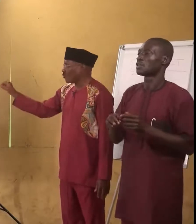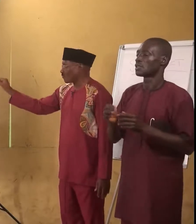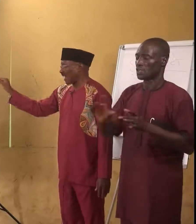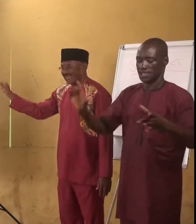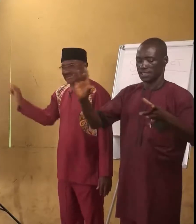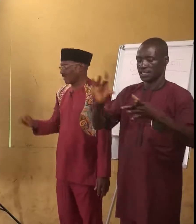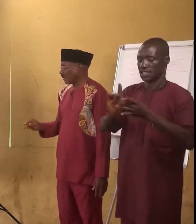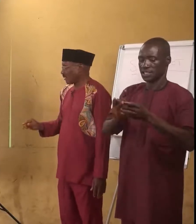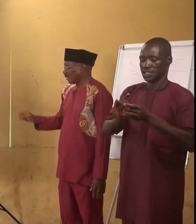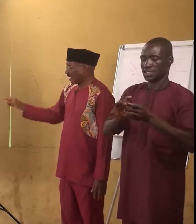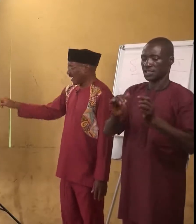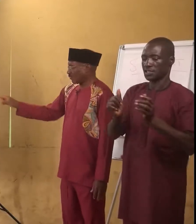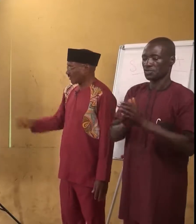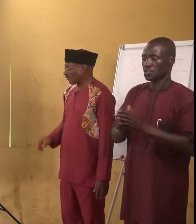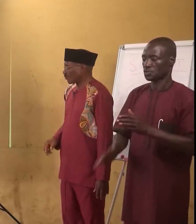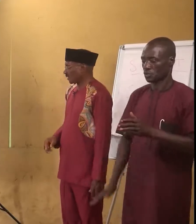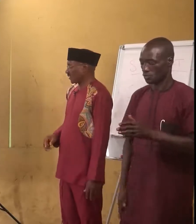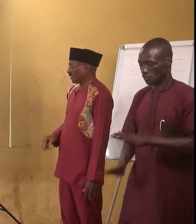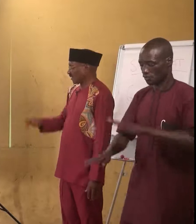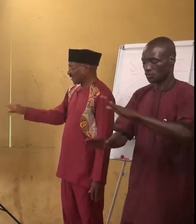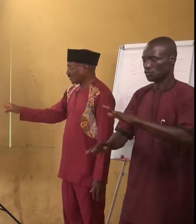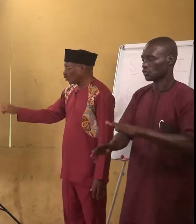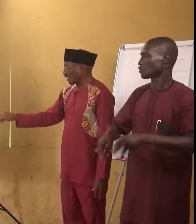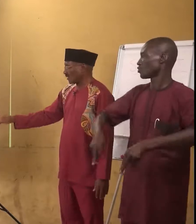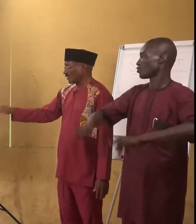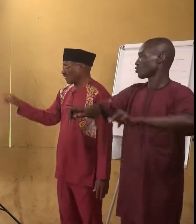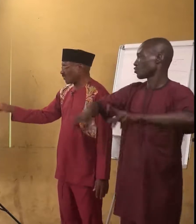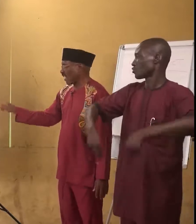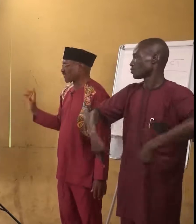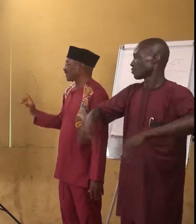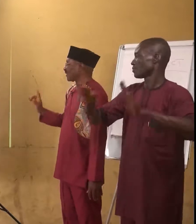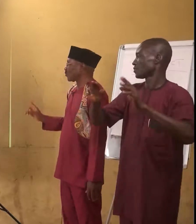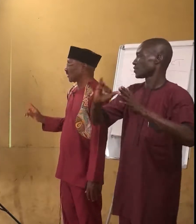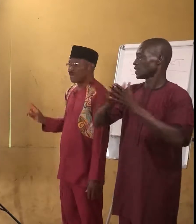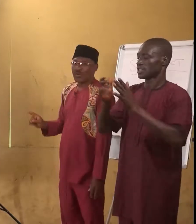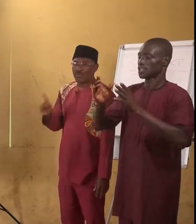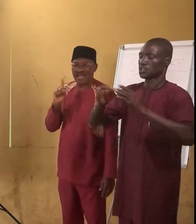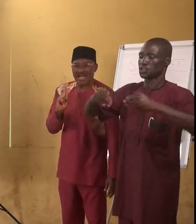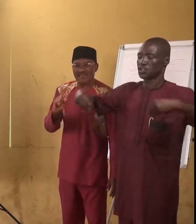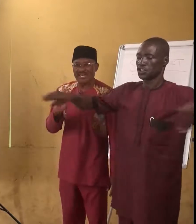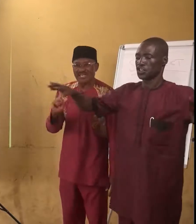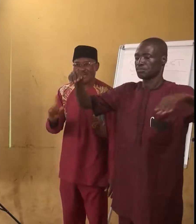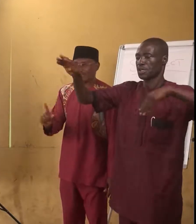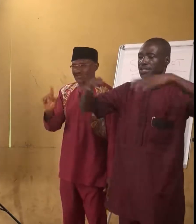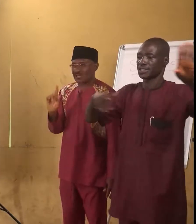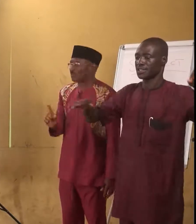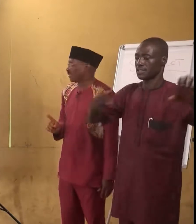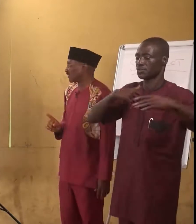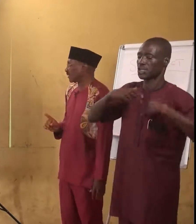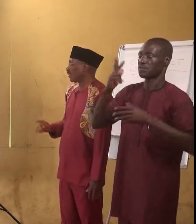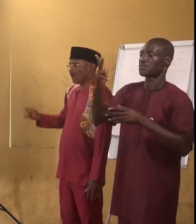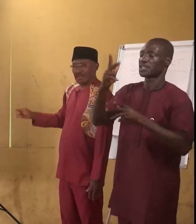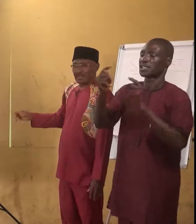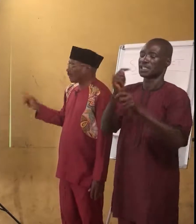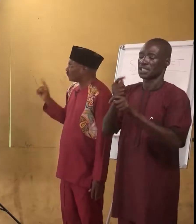by footpaths. That kind of settlement. That is known as dispersed settlement. We have 3 types of settlement.